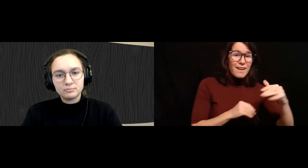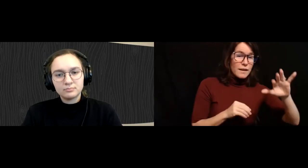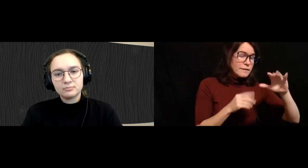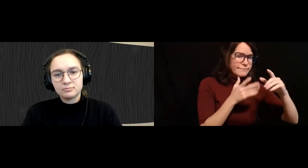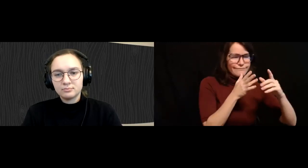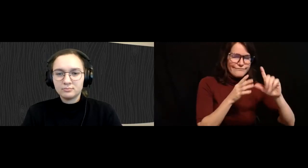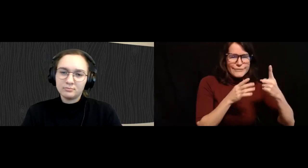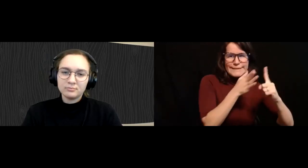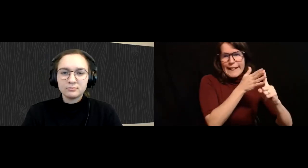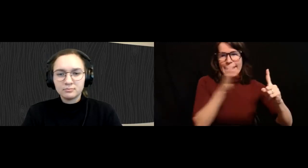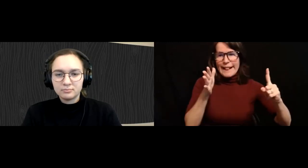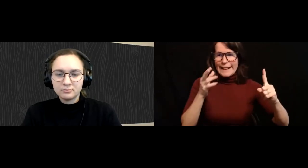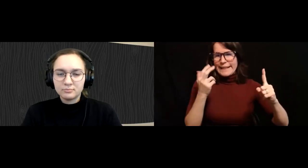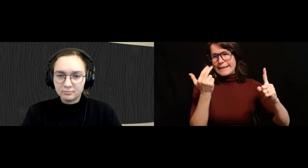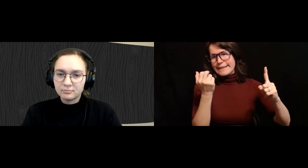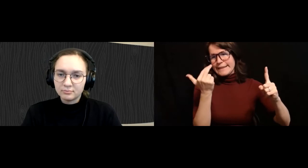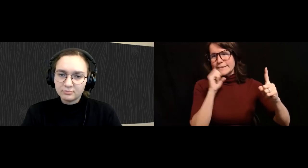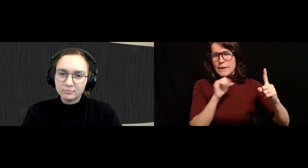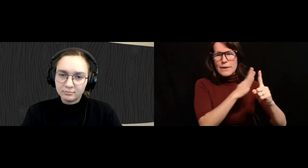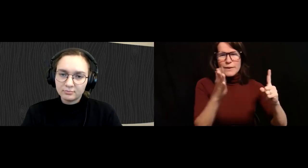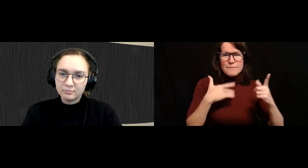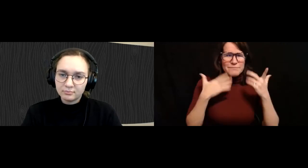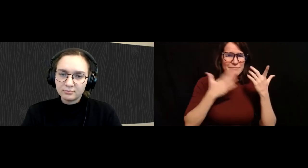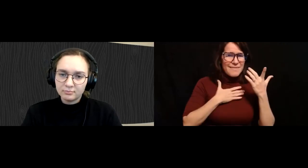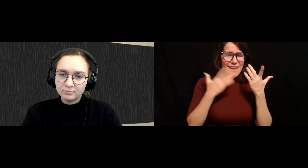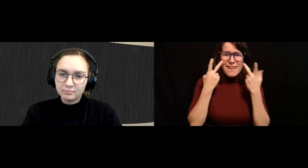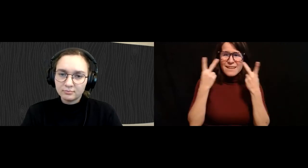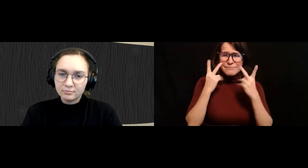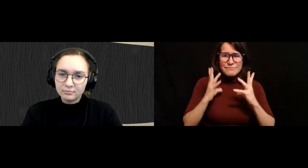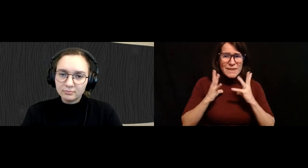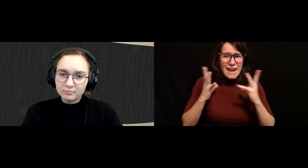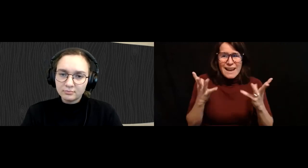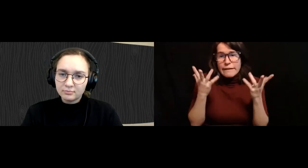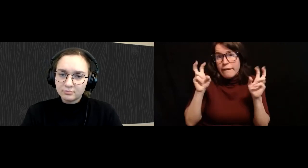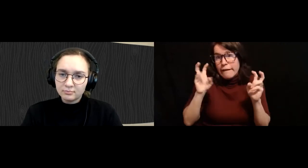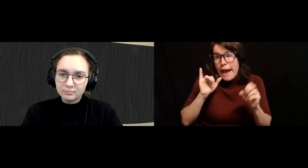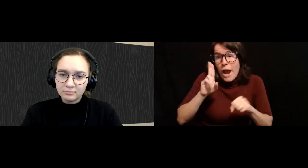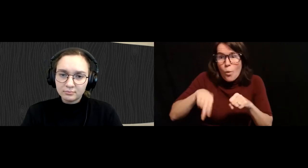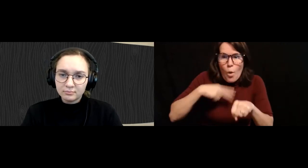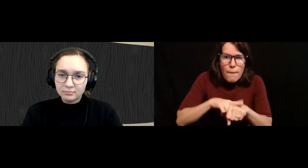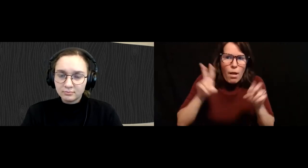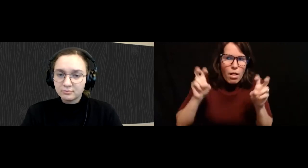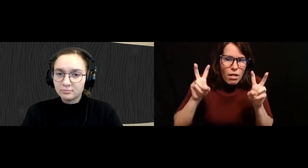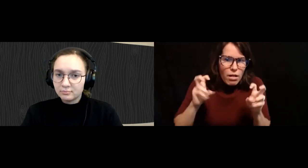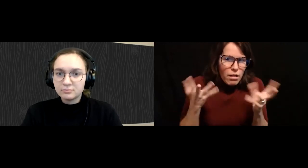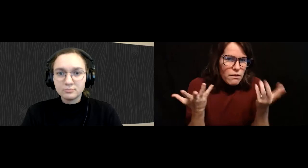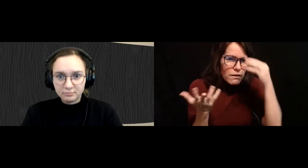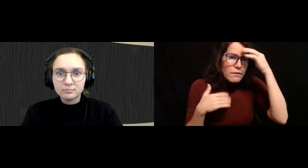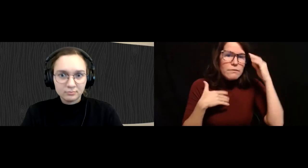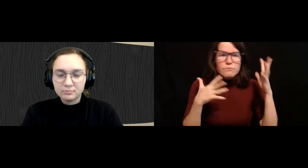until 13 or 14 years old that I had an understanding of what was going on. I thought I could just see fine. It was